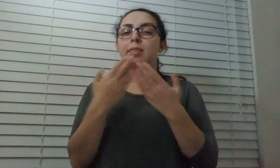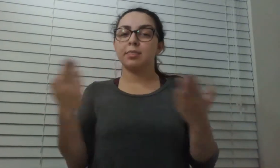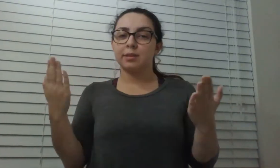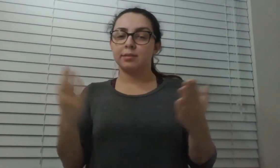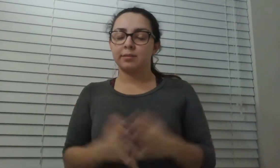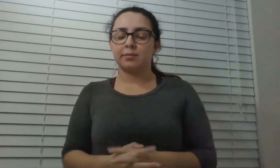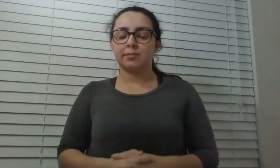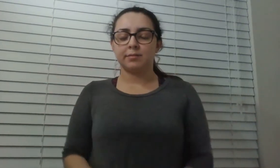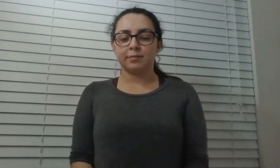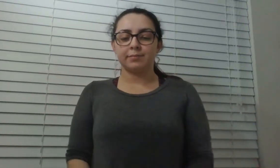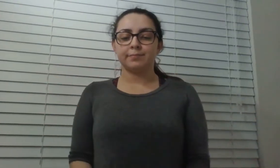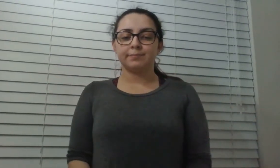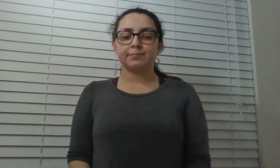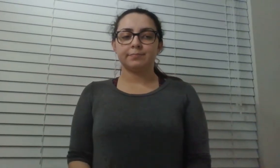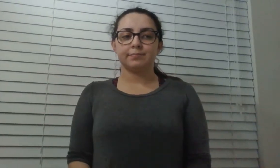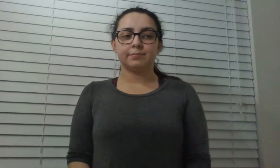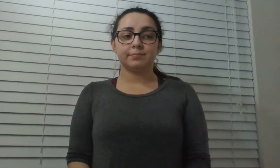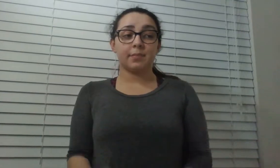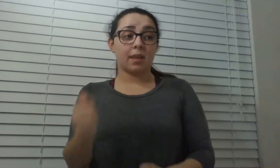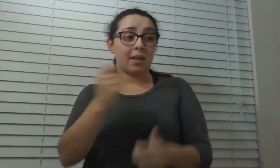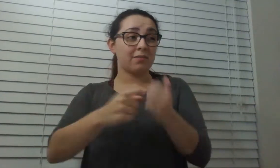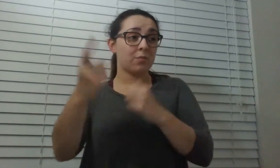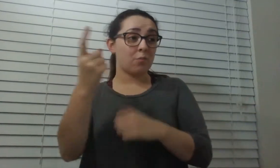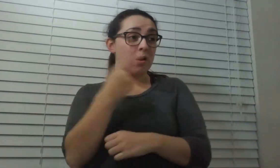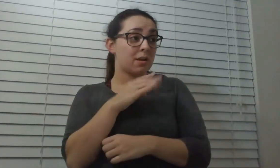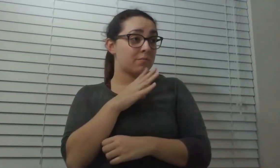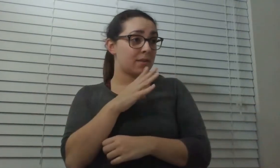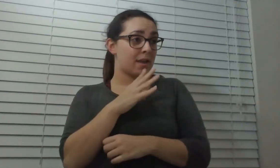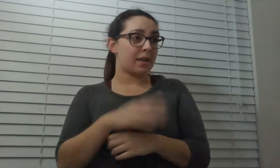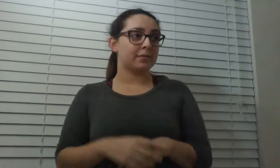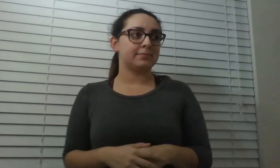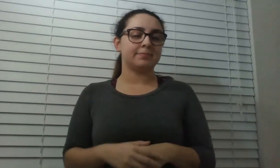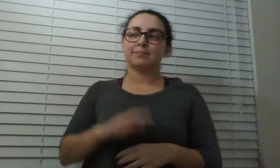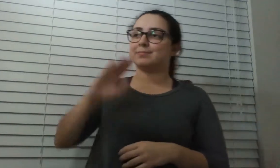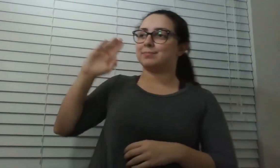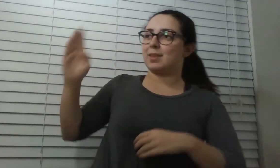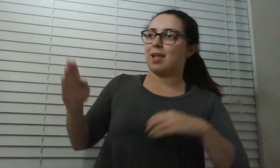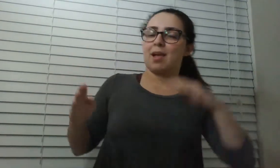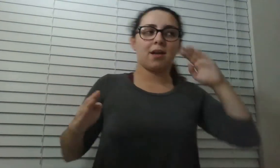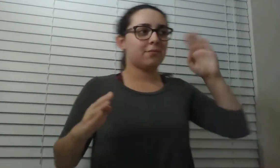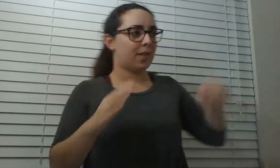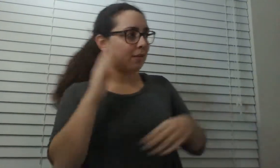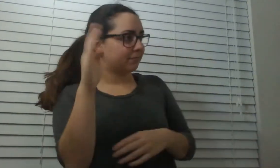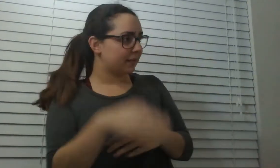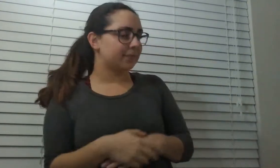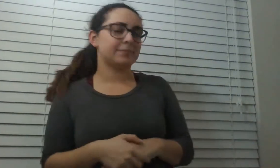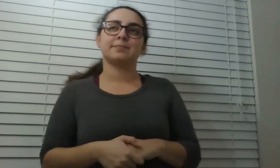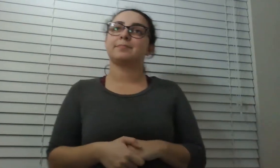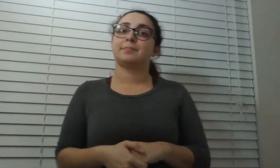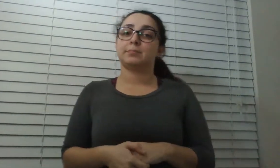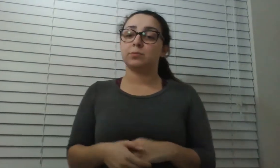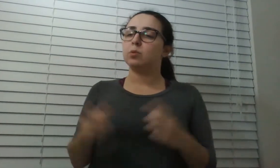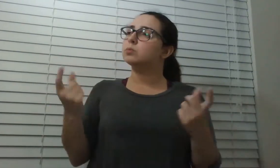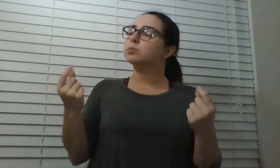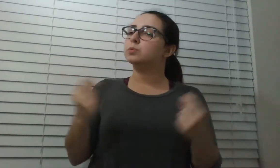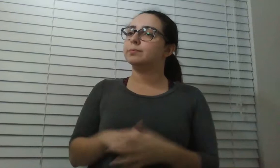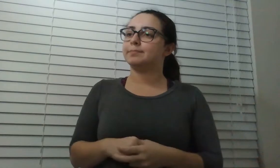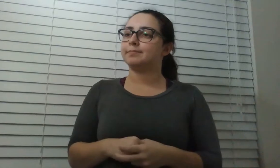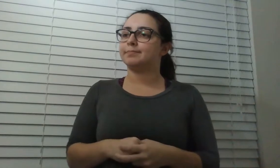everybody say something. Hello. Hello. Hello. All right, so what are we doing? Well, we're talking about objects,